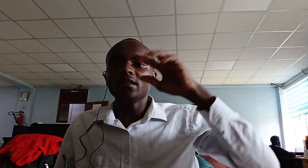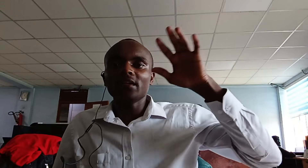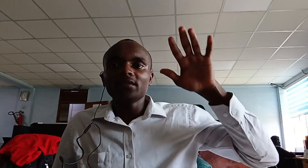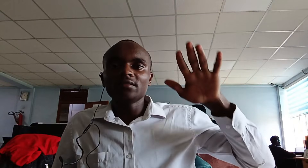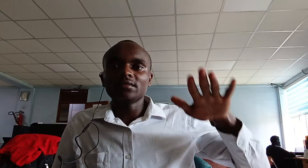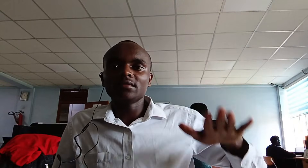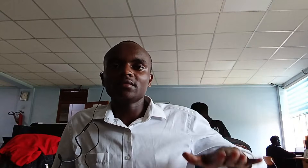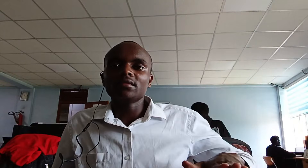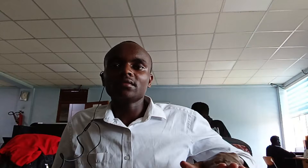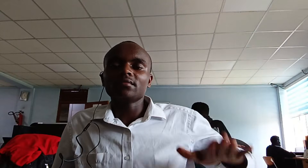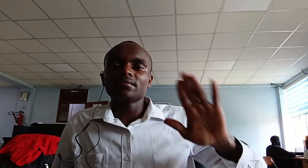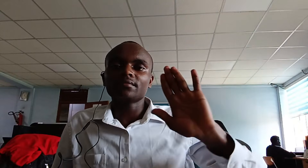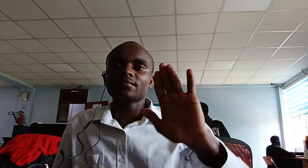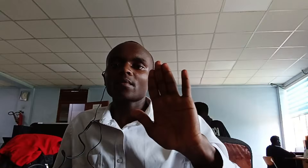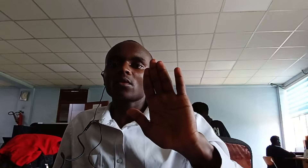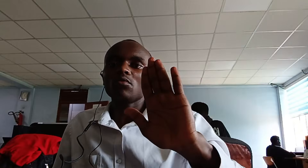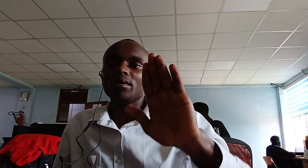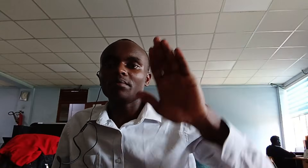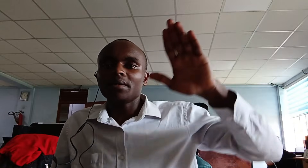then open palm,